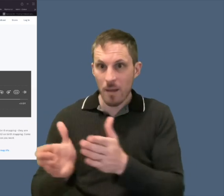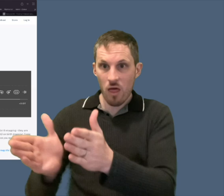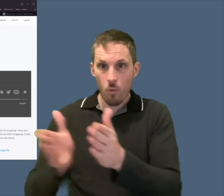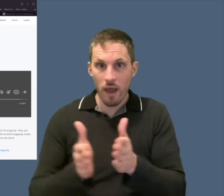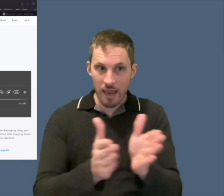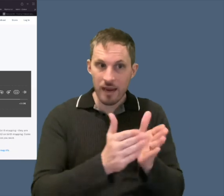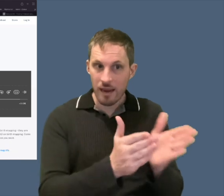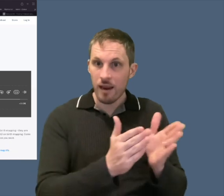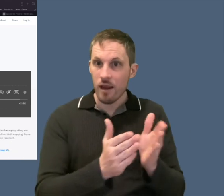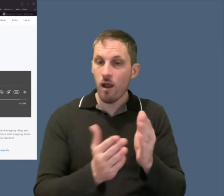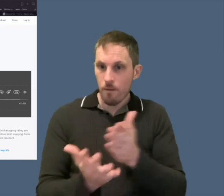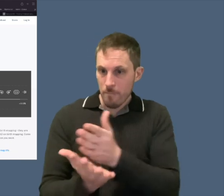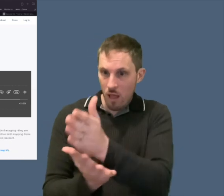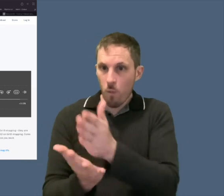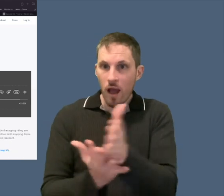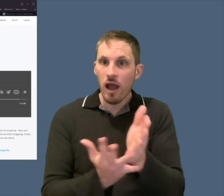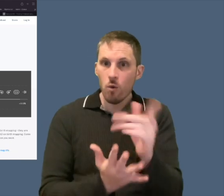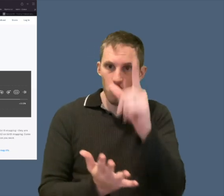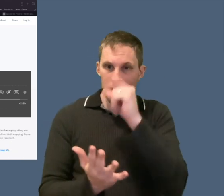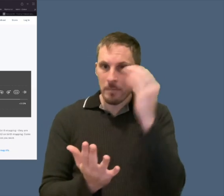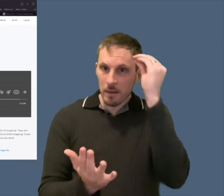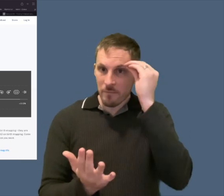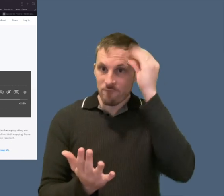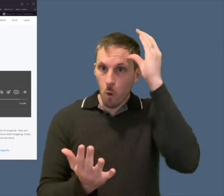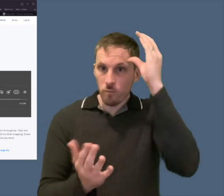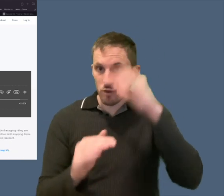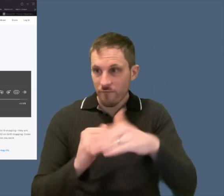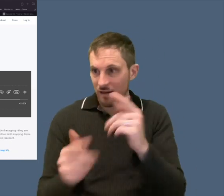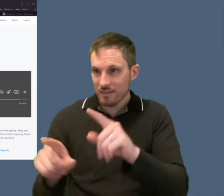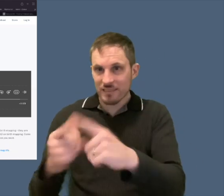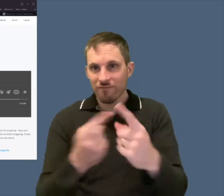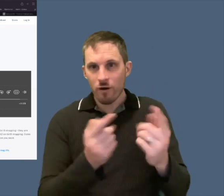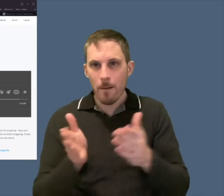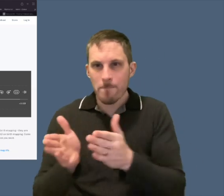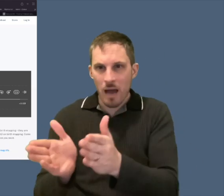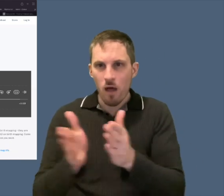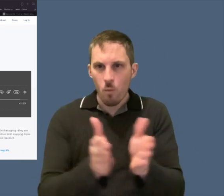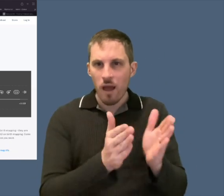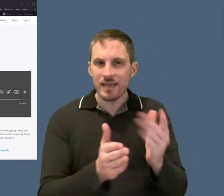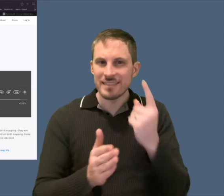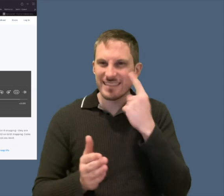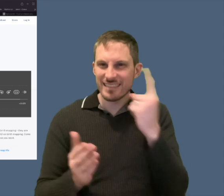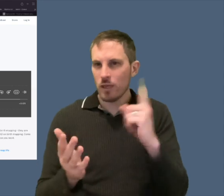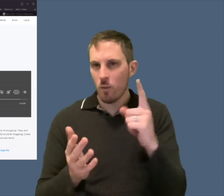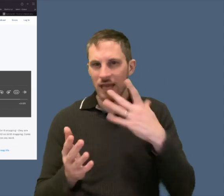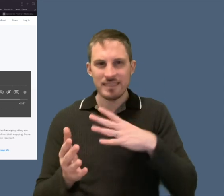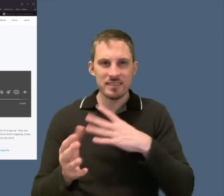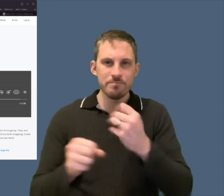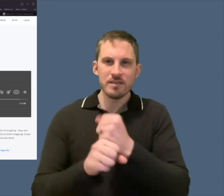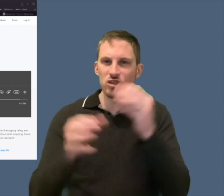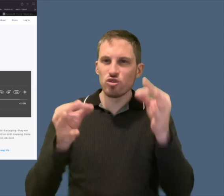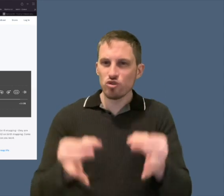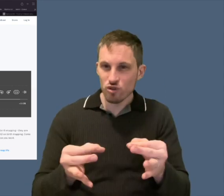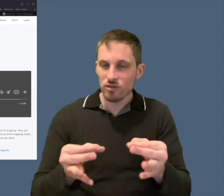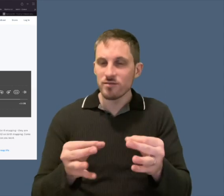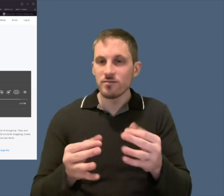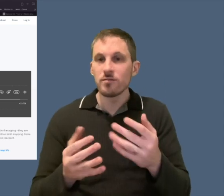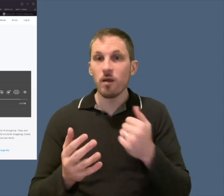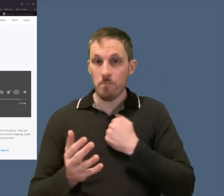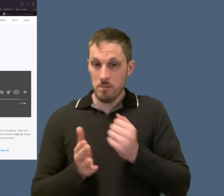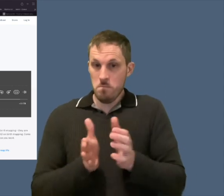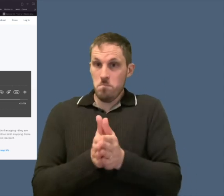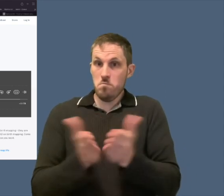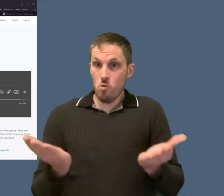know those pathways, and we can walk those pathways and see where the decision points are. So the book that I